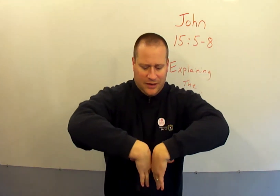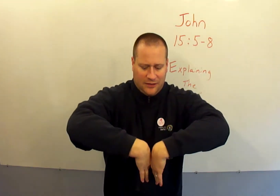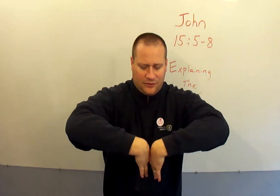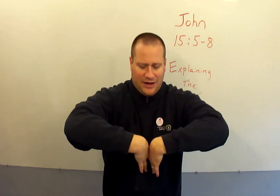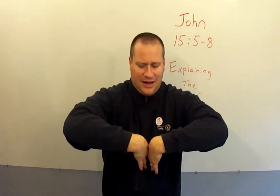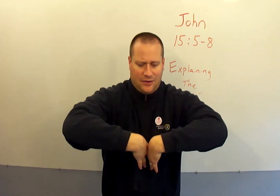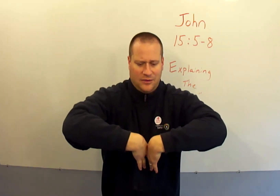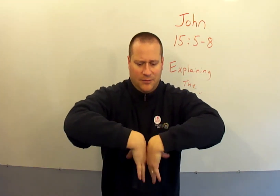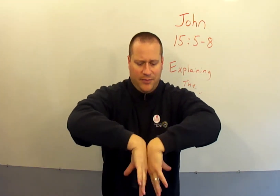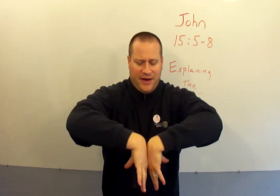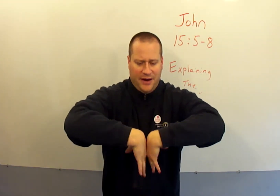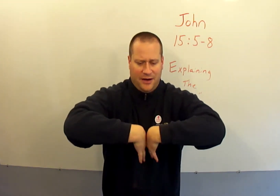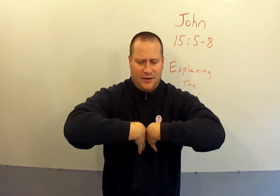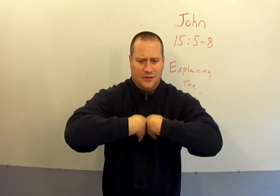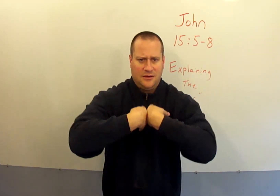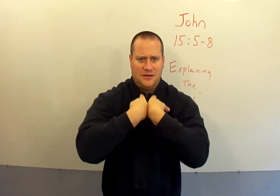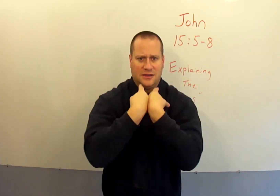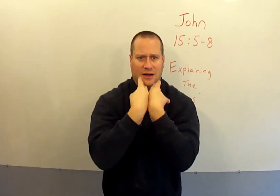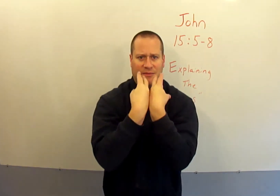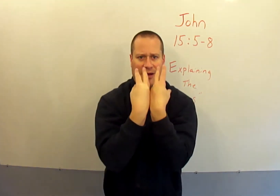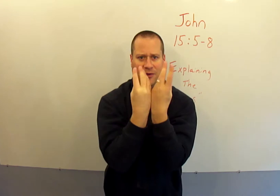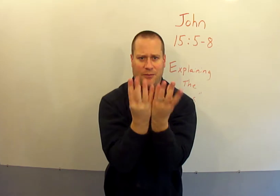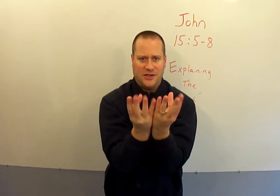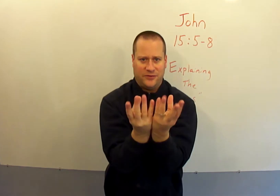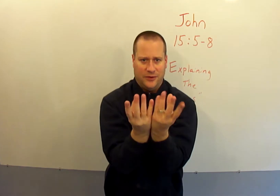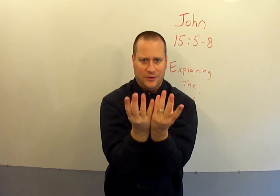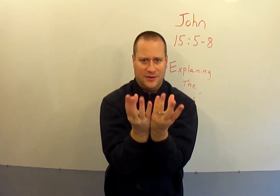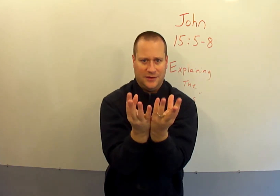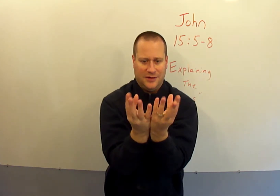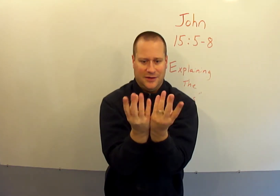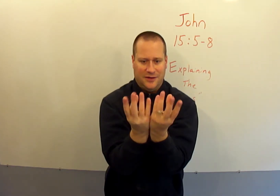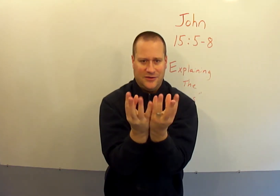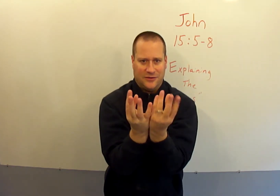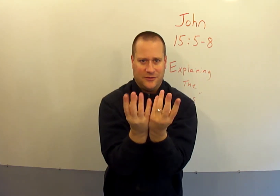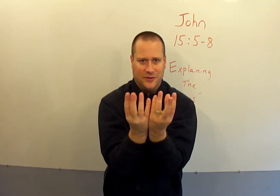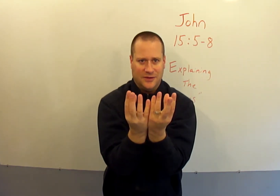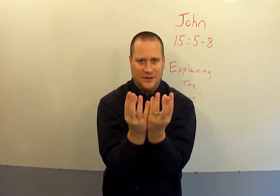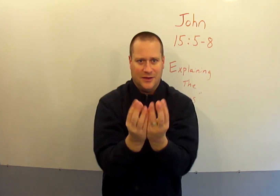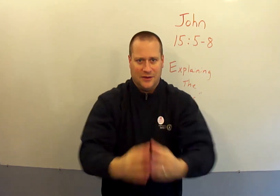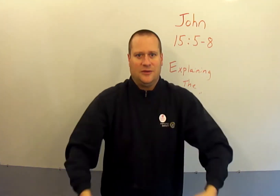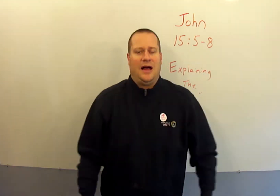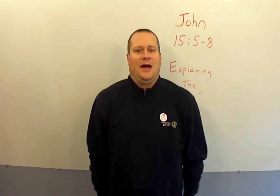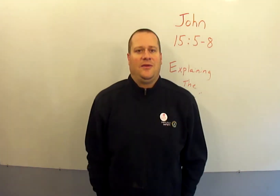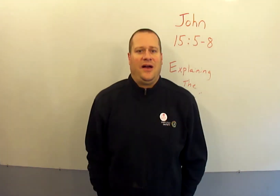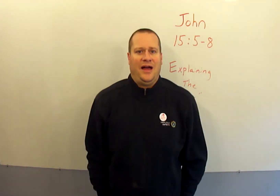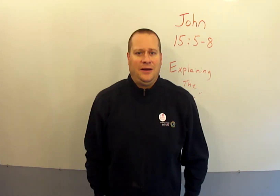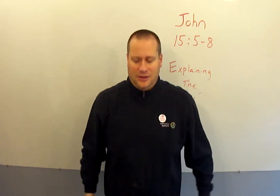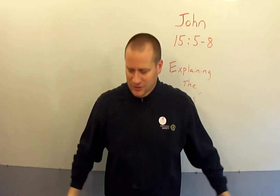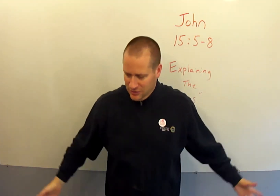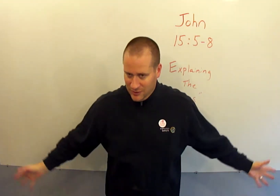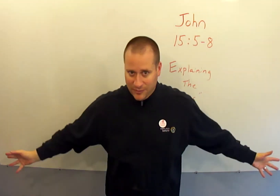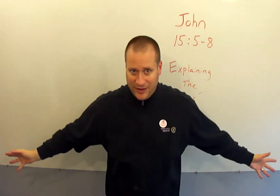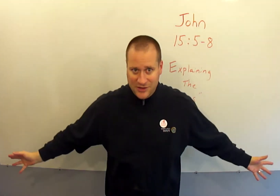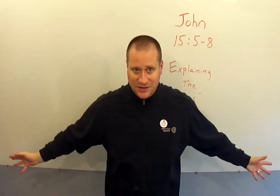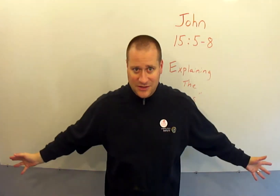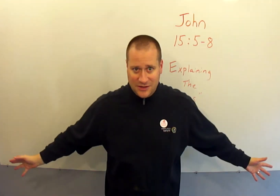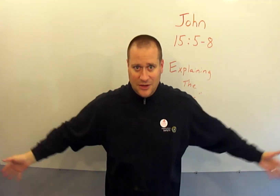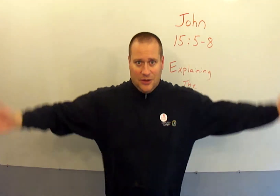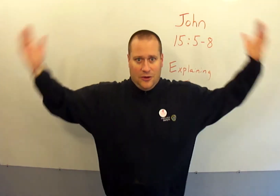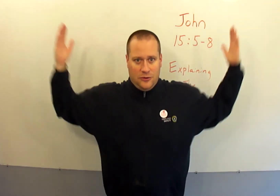the ground, bears and comes up with much fruit. There's your fruit. So I am the vine, you are the branches.